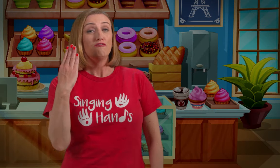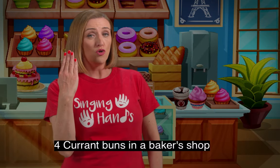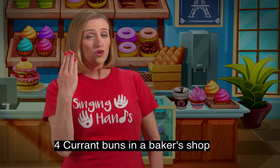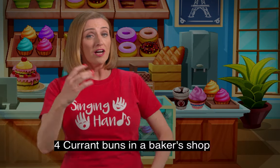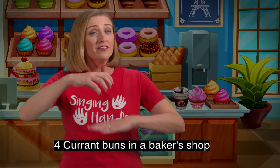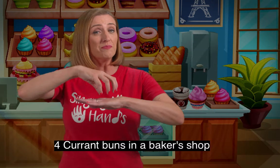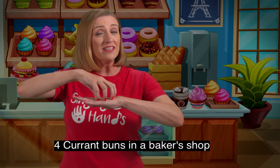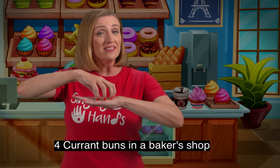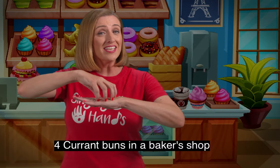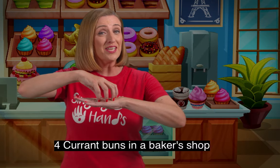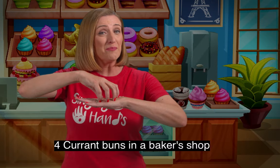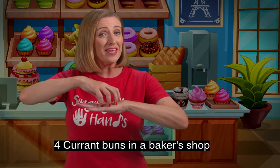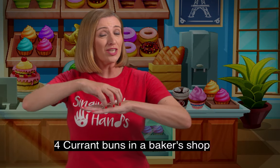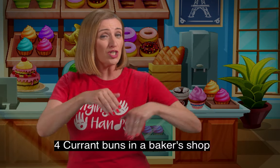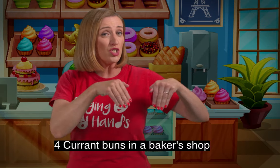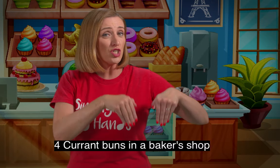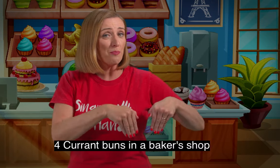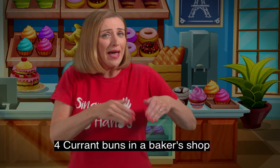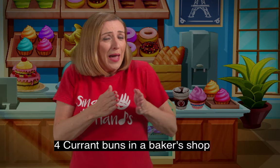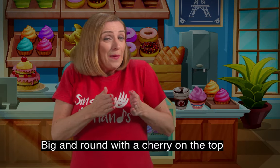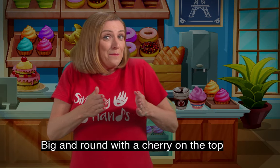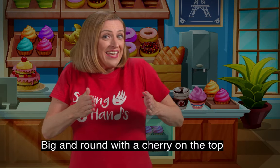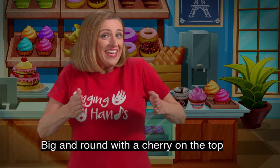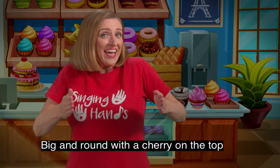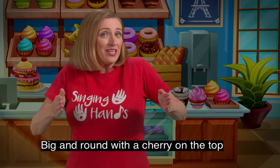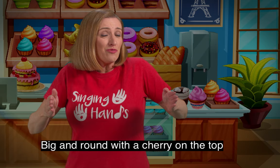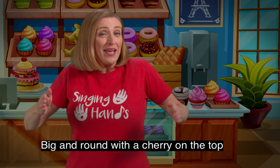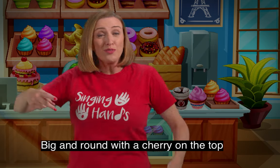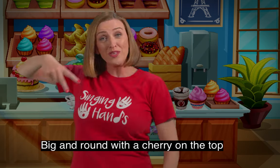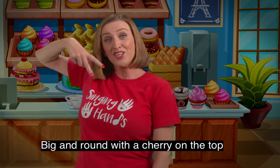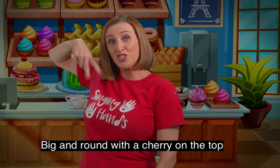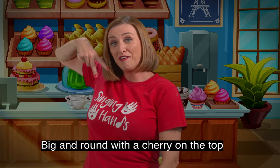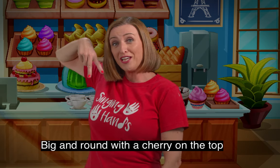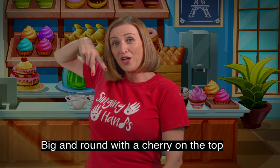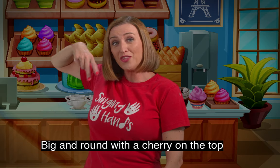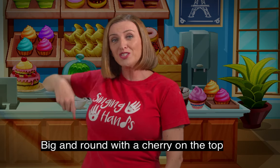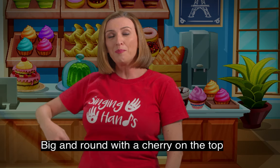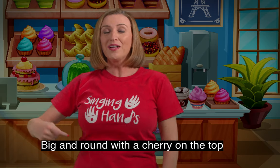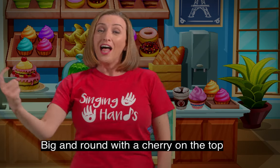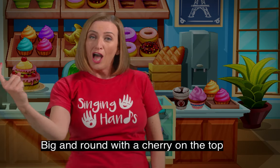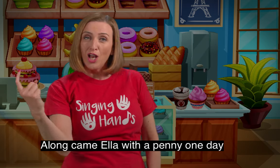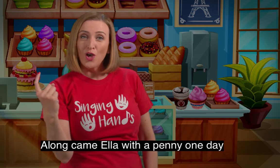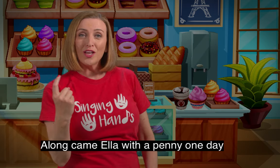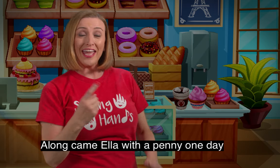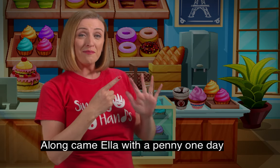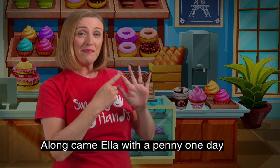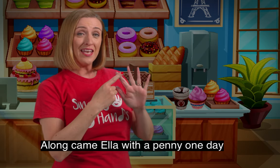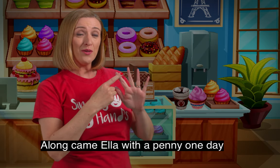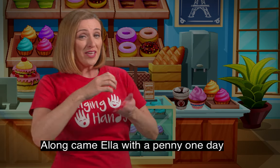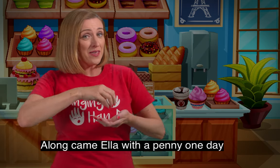4 currant buns in a baker's shop, big and round with a cherry on the top. Along came Ella with a